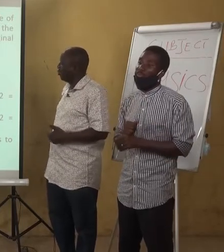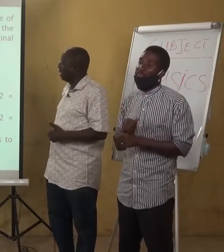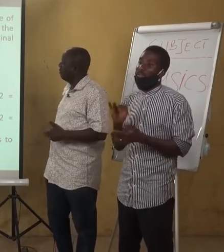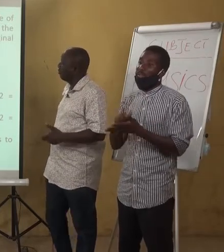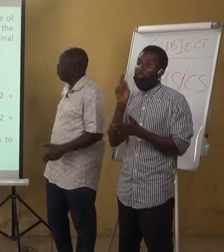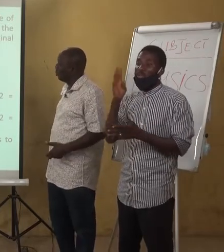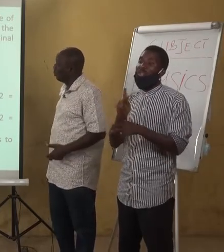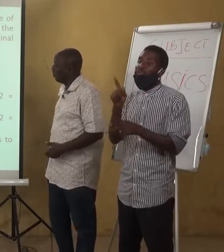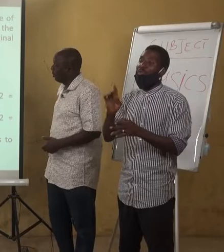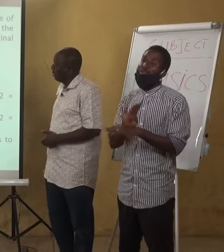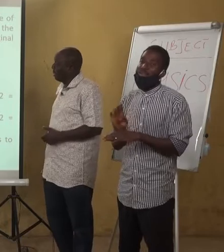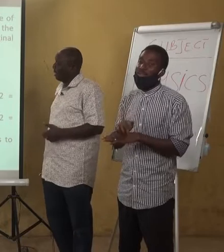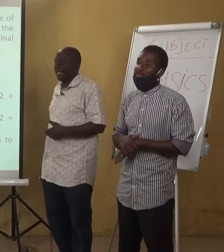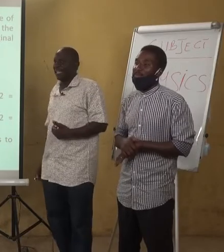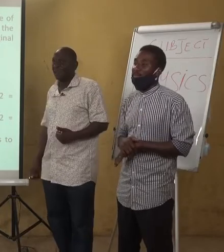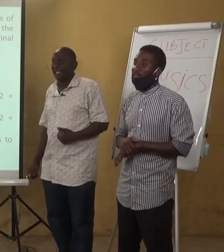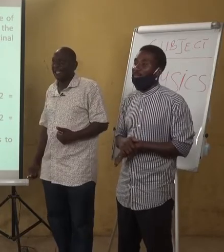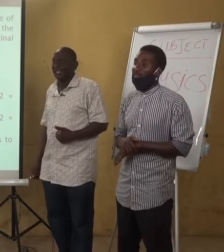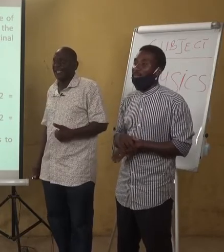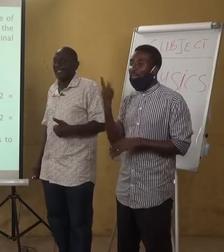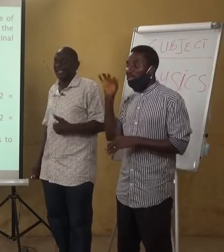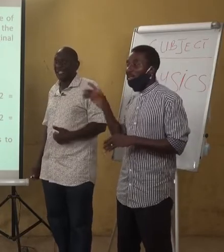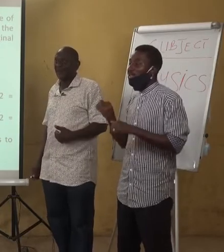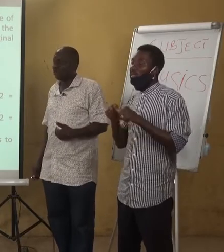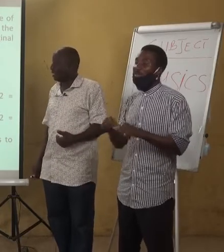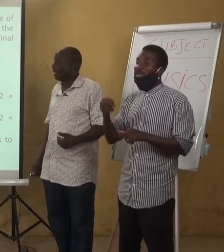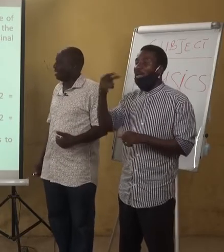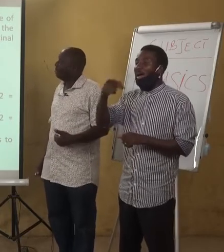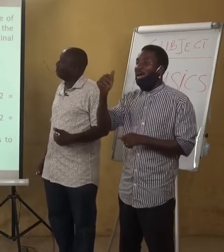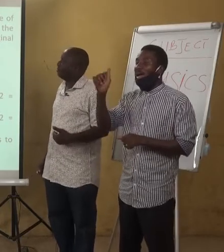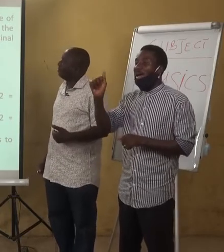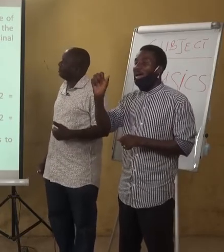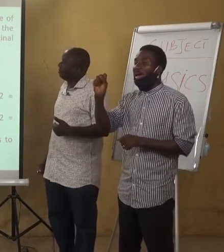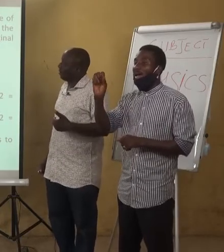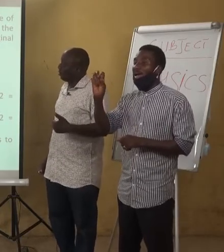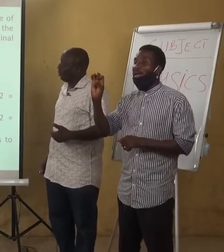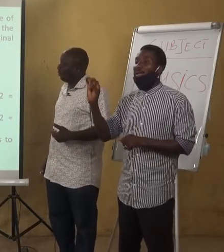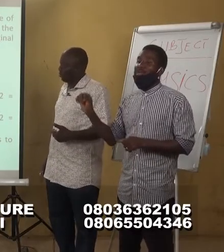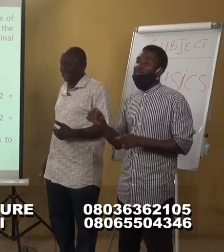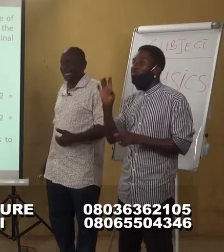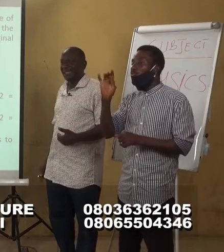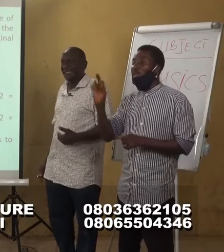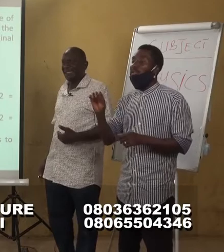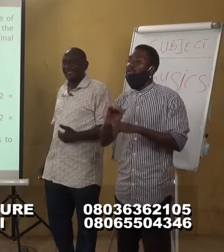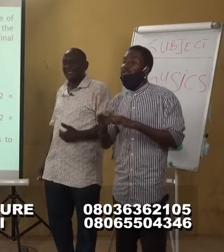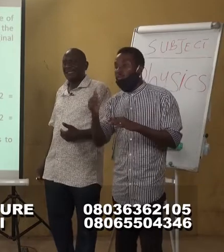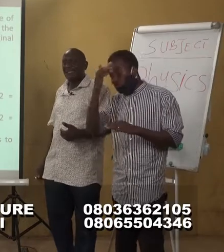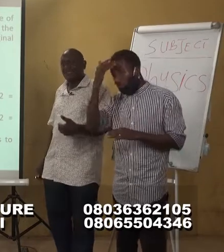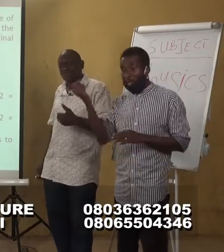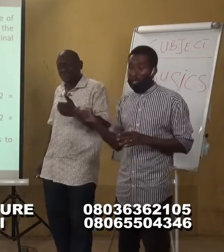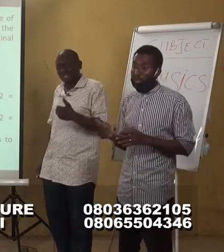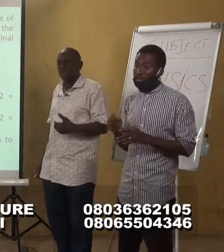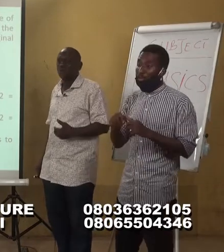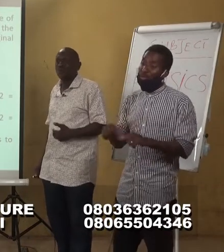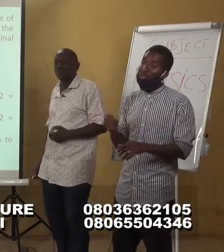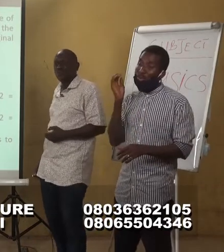that will follow. I remain Hassan Buki. Don't forget